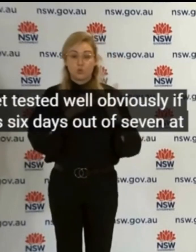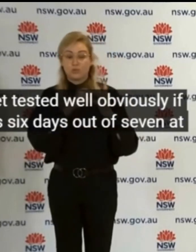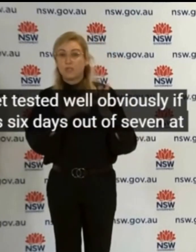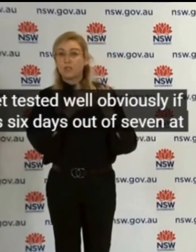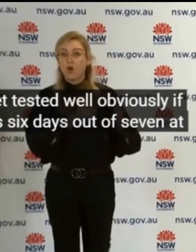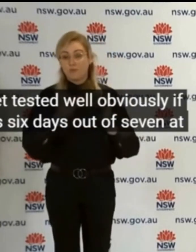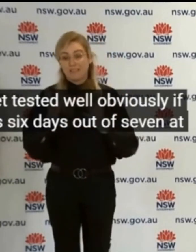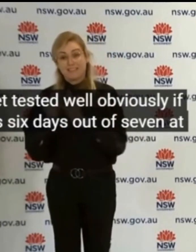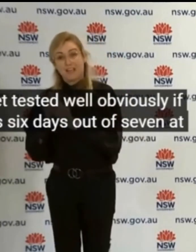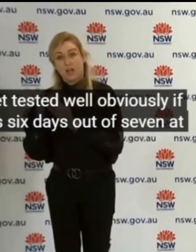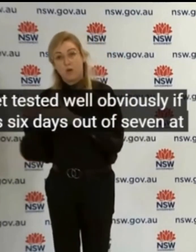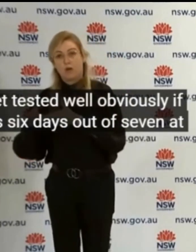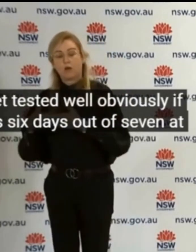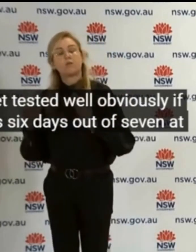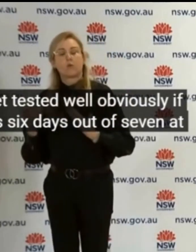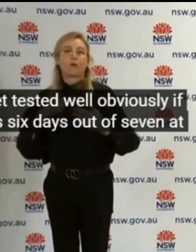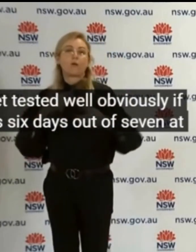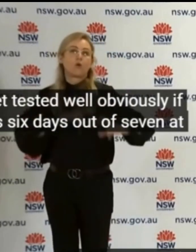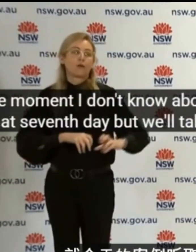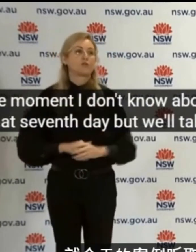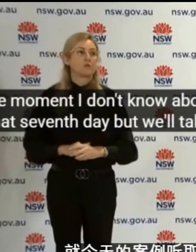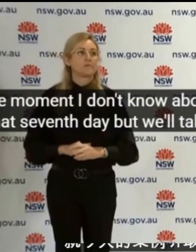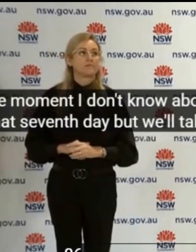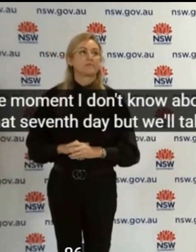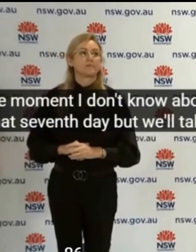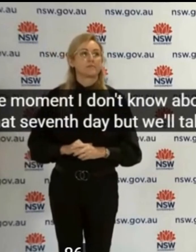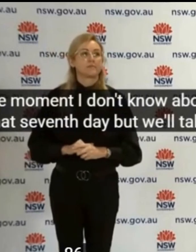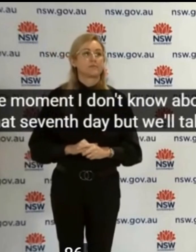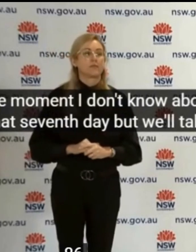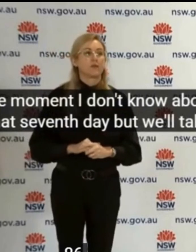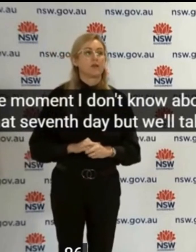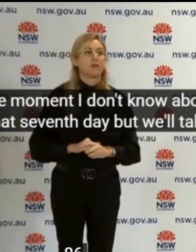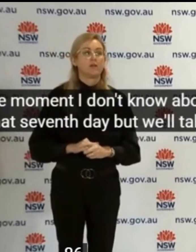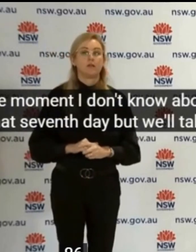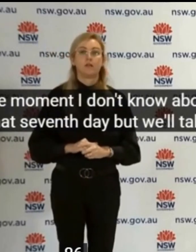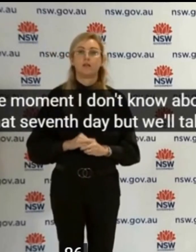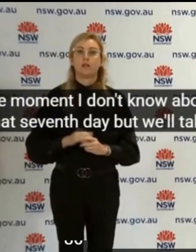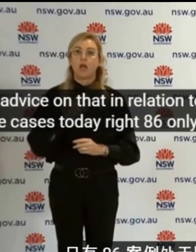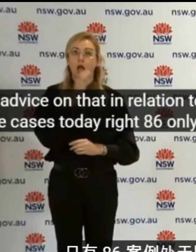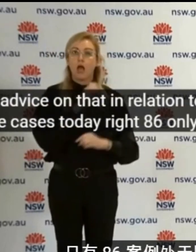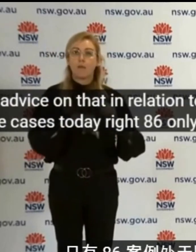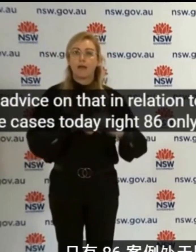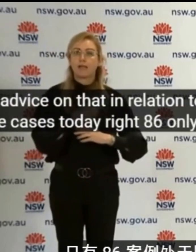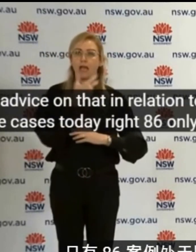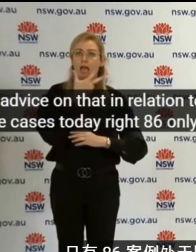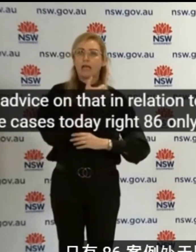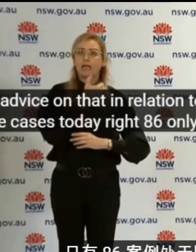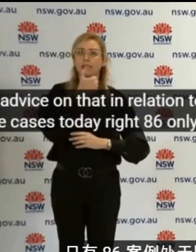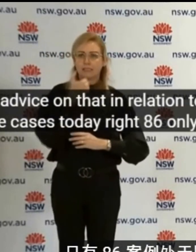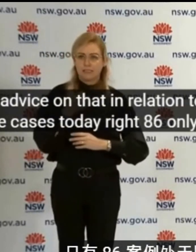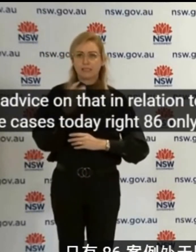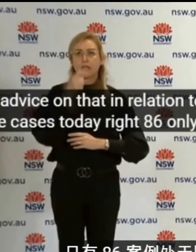that. In relation to the cases today, right, only 86 cases were in isolation for their whole infectious period